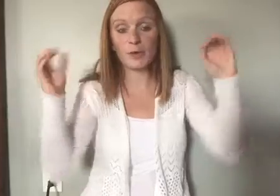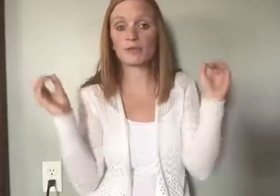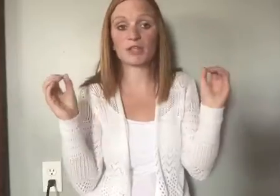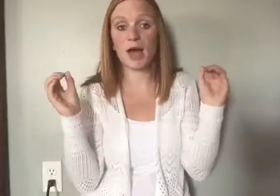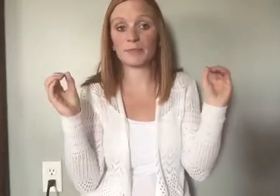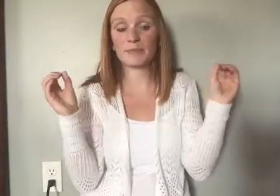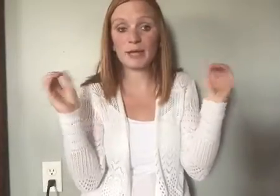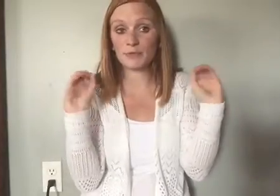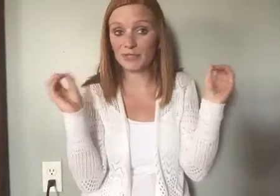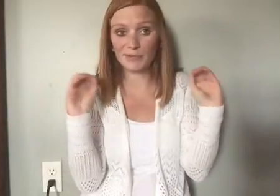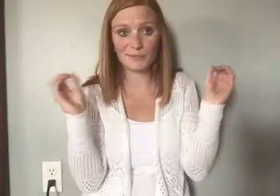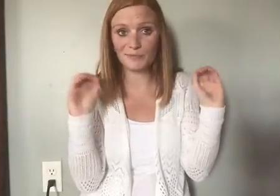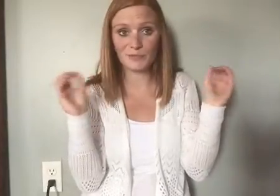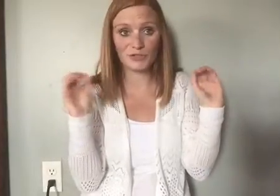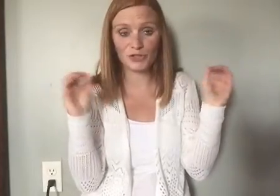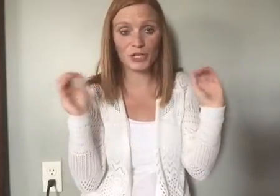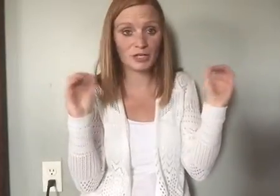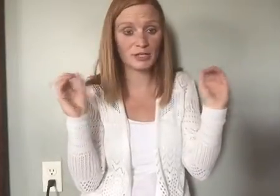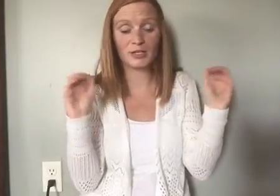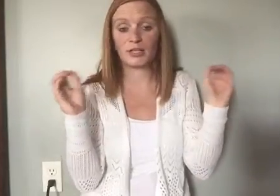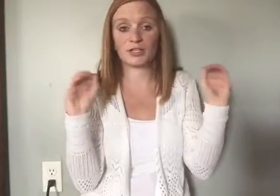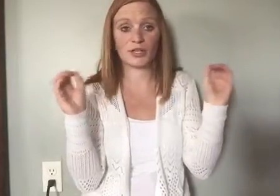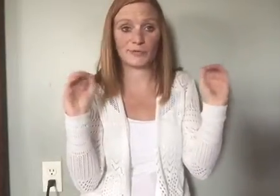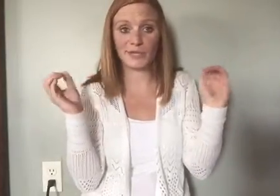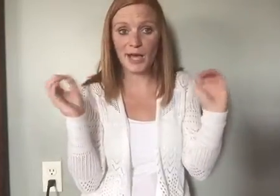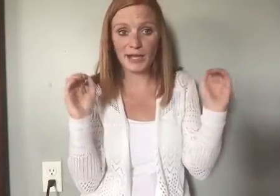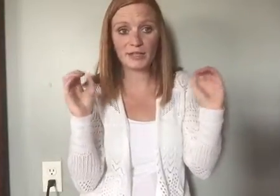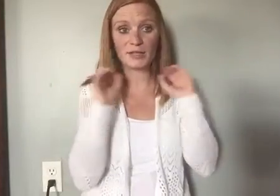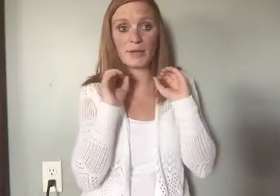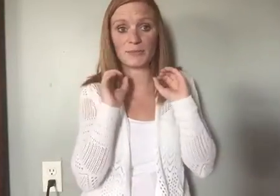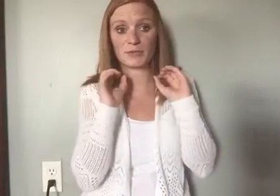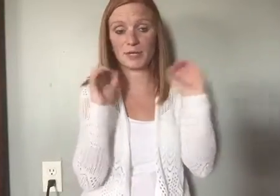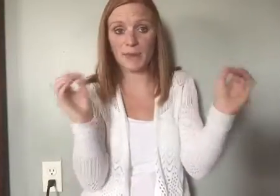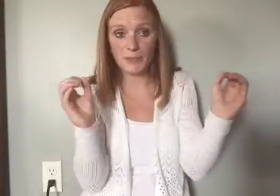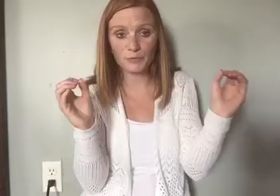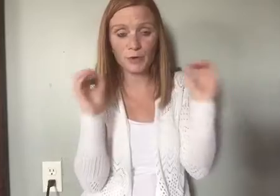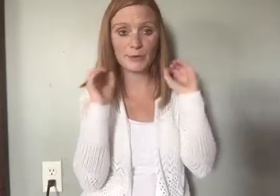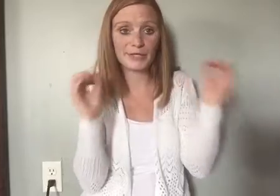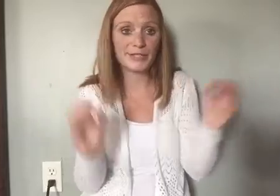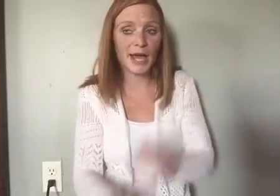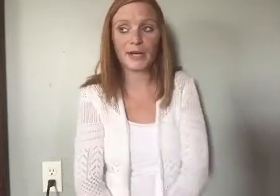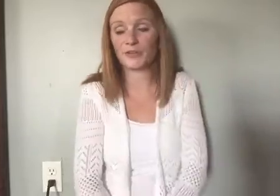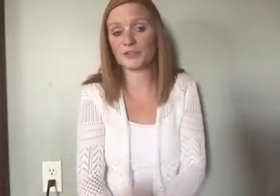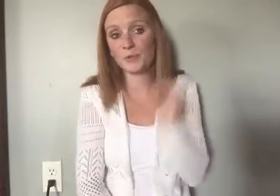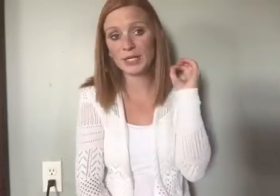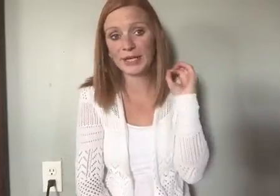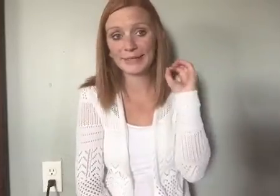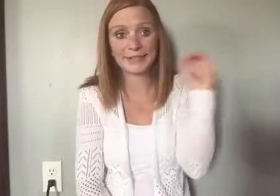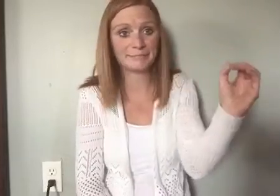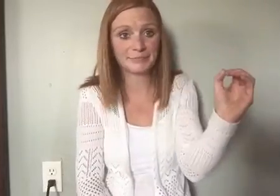zeros. Sometimes you'll see them shook. So none. Sometimes you'll see a bop forward, none, or just one-handed,